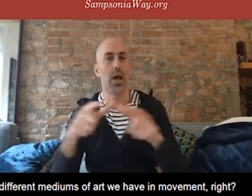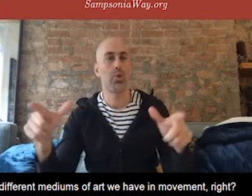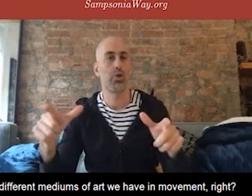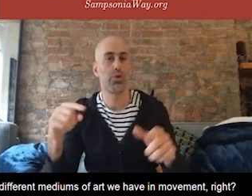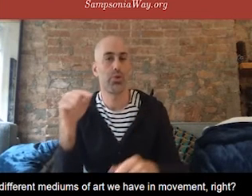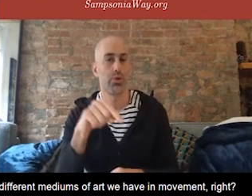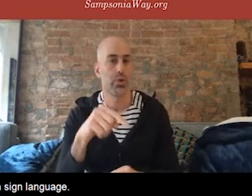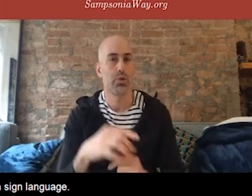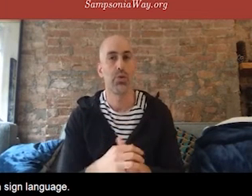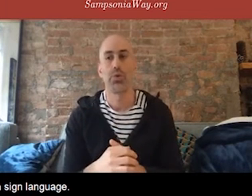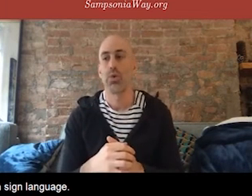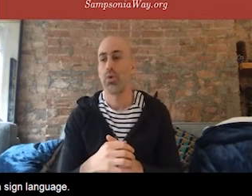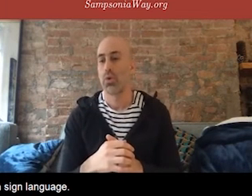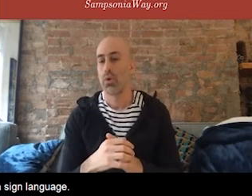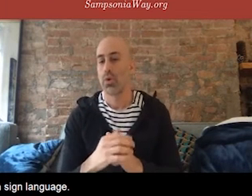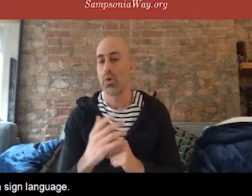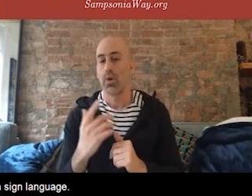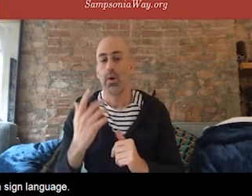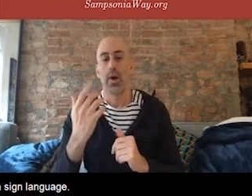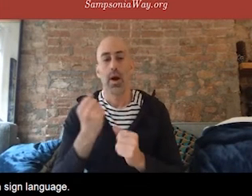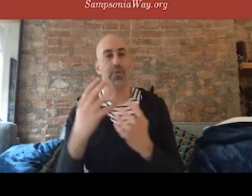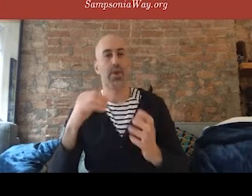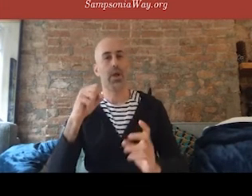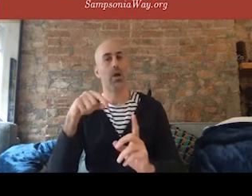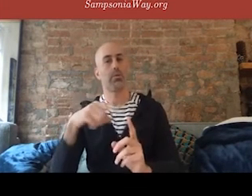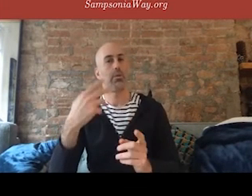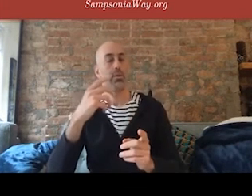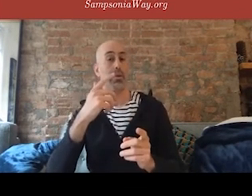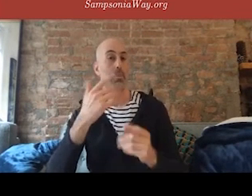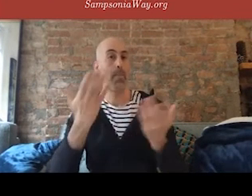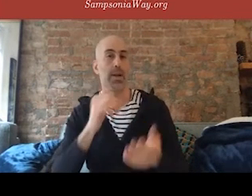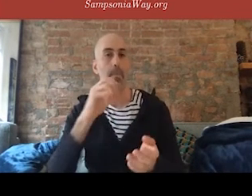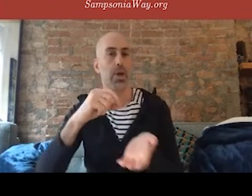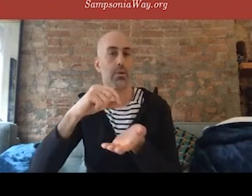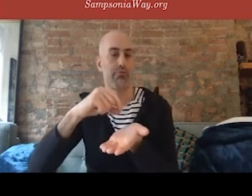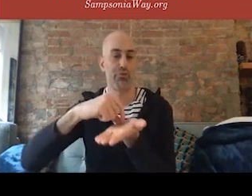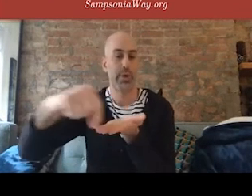in movement, right? There's poetry in sign language.